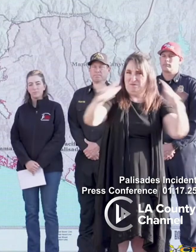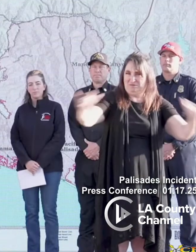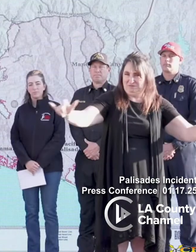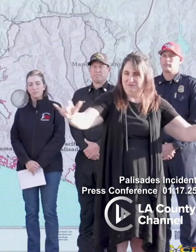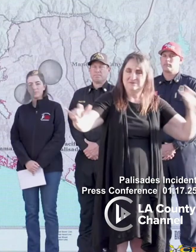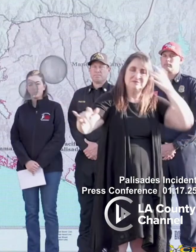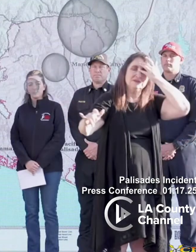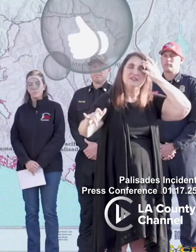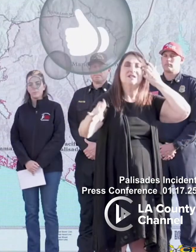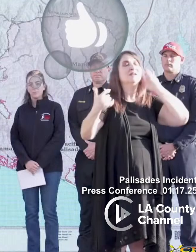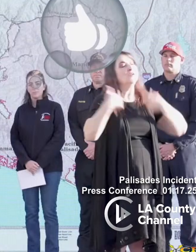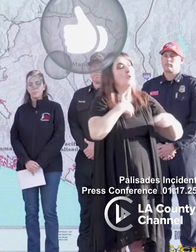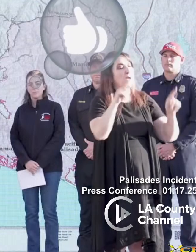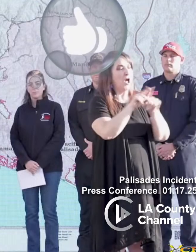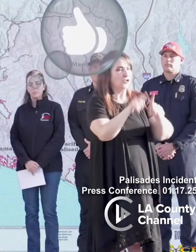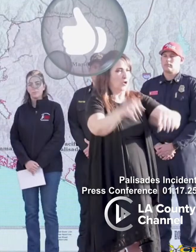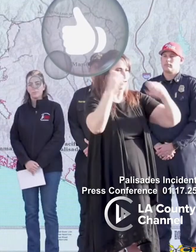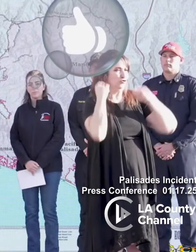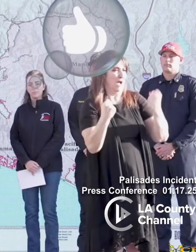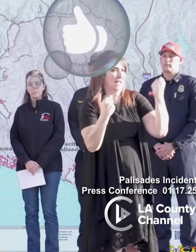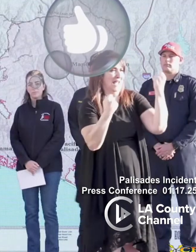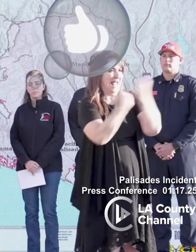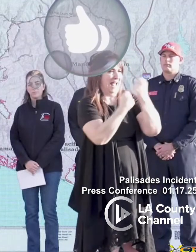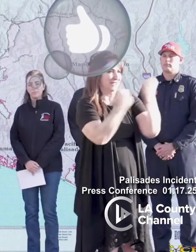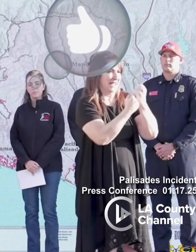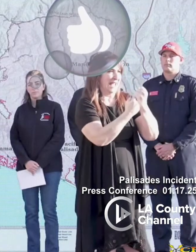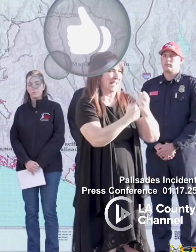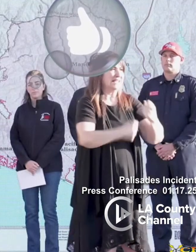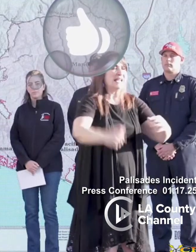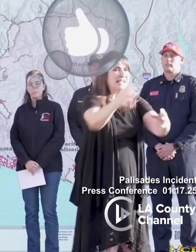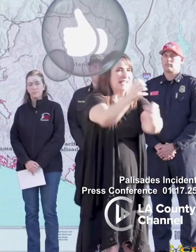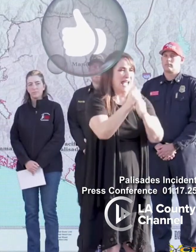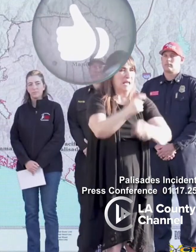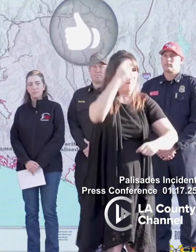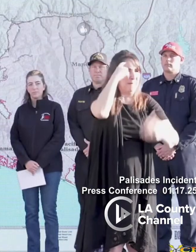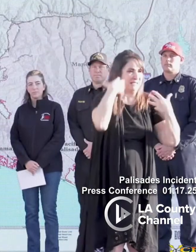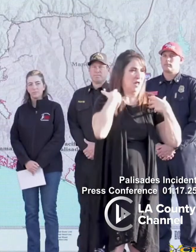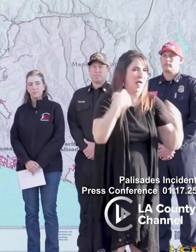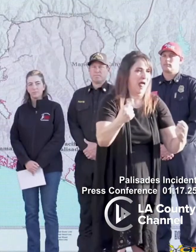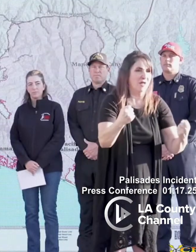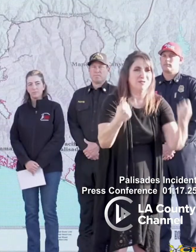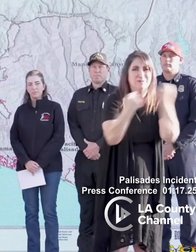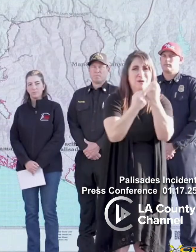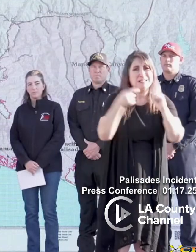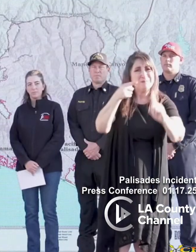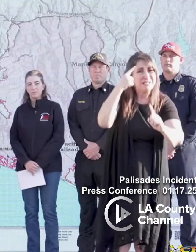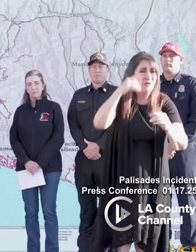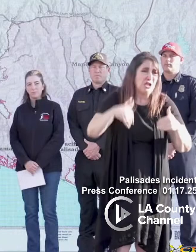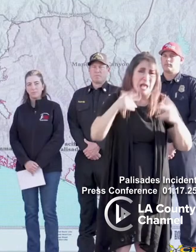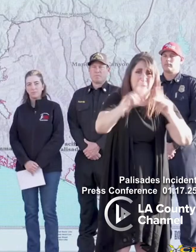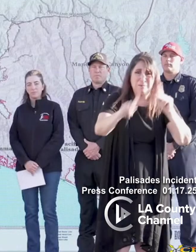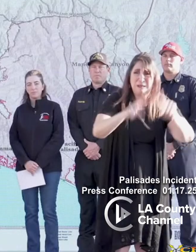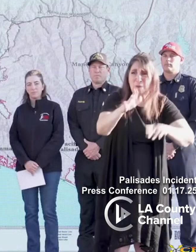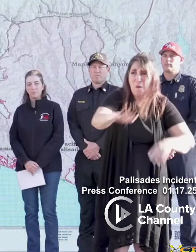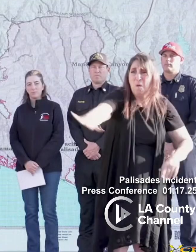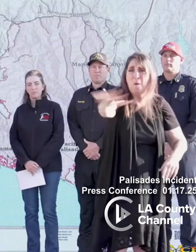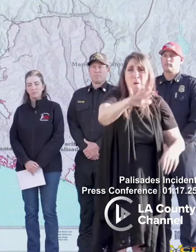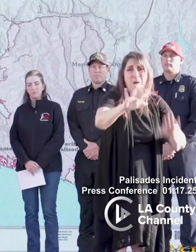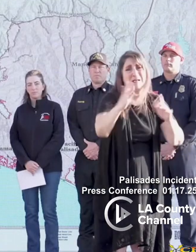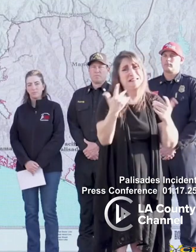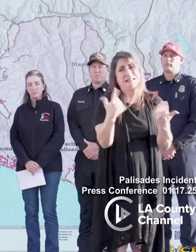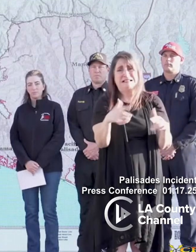also strongly advocate seeking mental health supports, especially for our young people, for whom this is